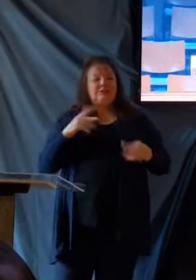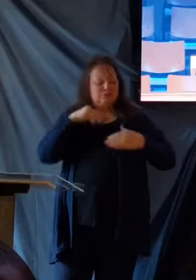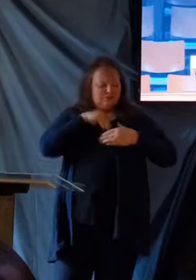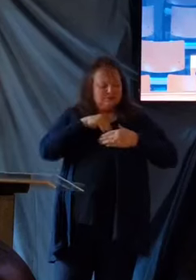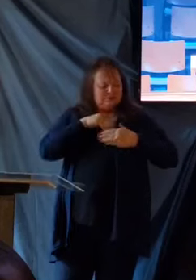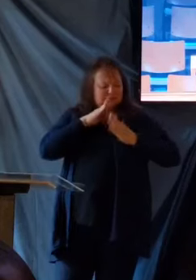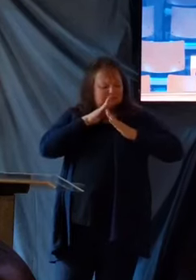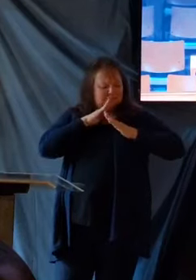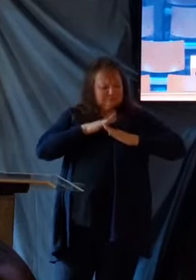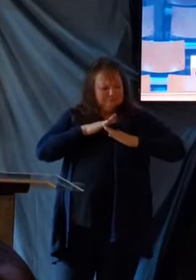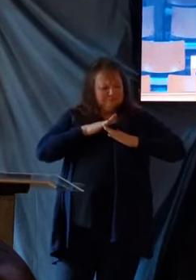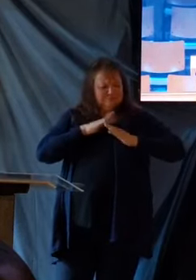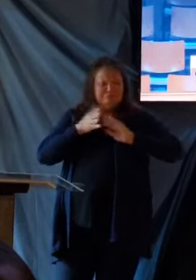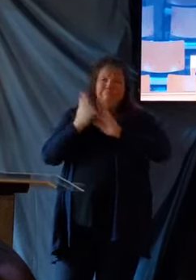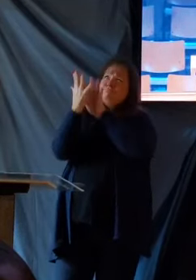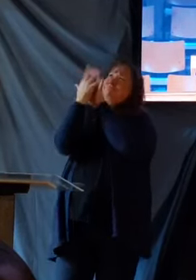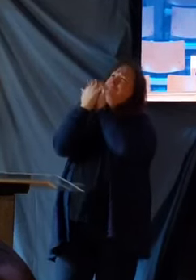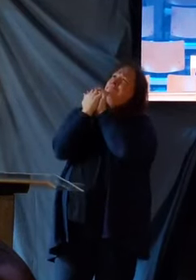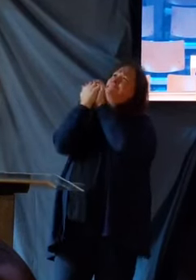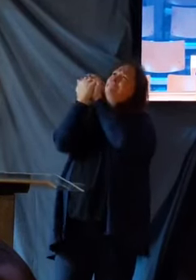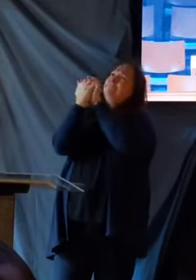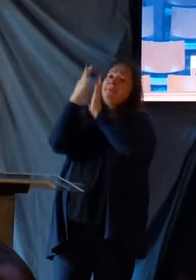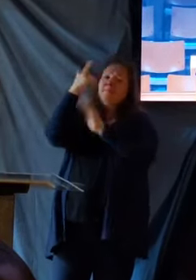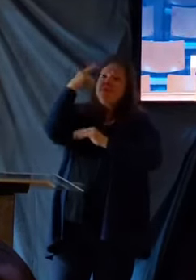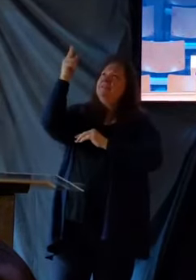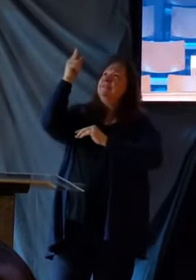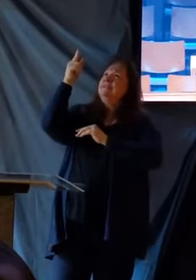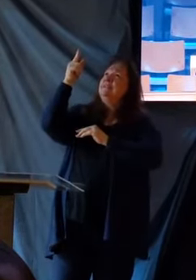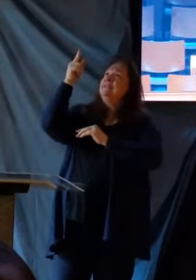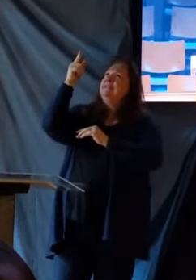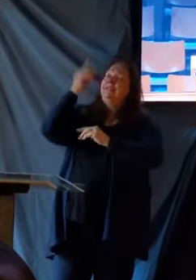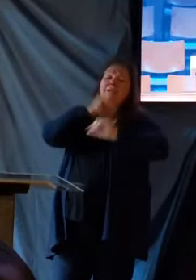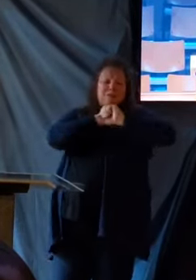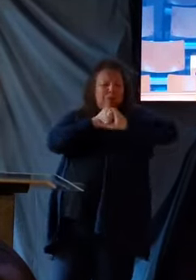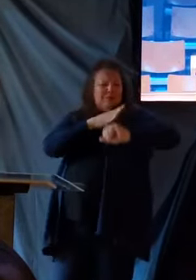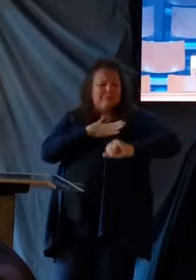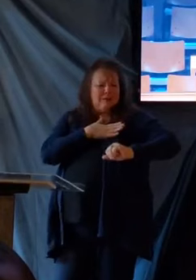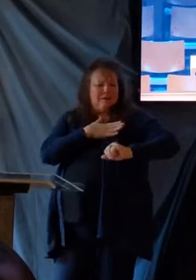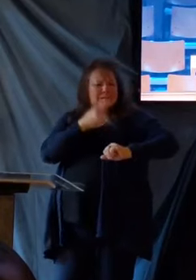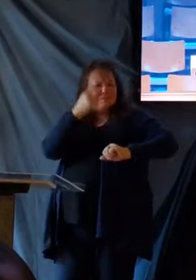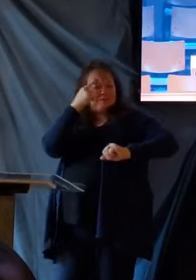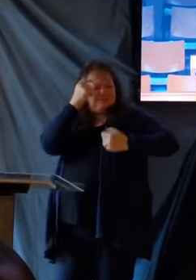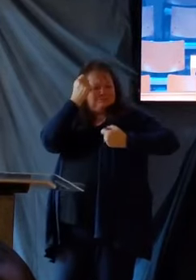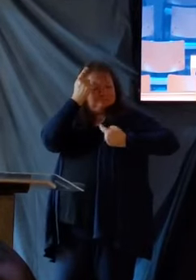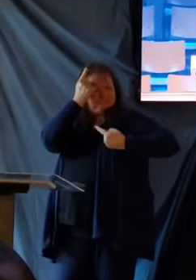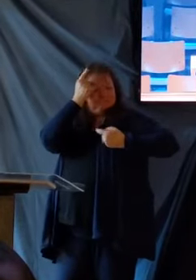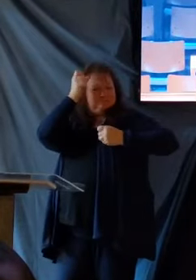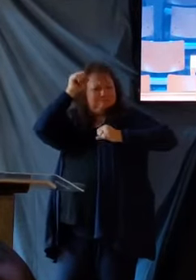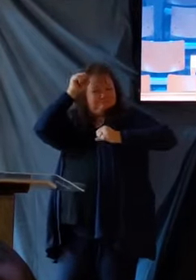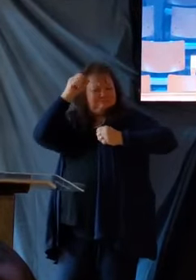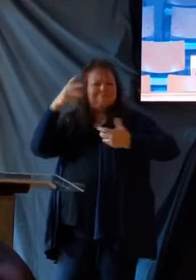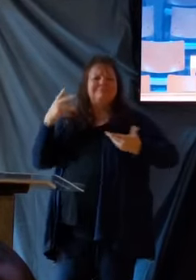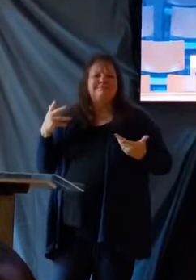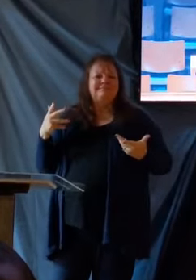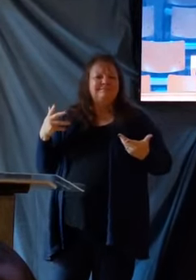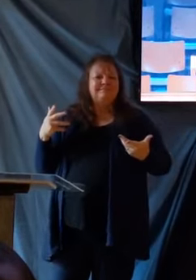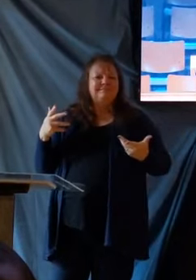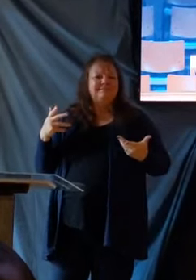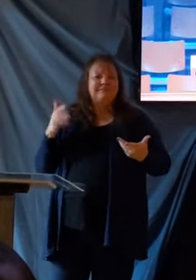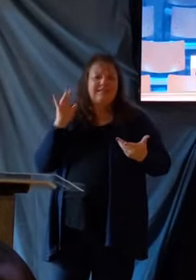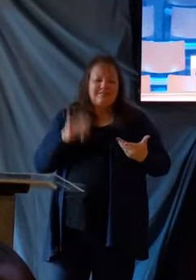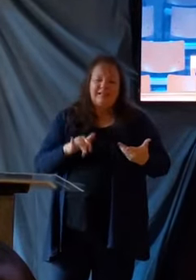peace and tranquility, because the peace of God stands God in our hearts and minds in Christ Jesus.